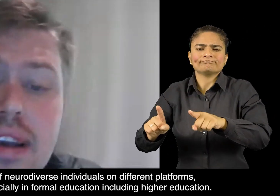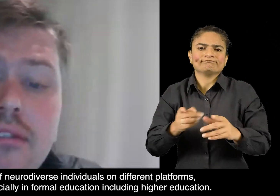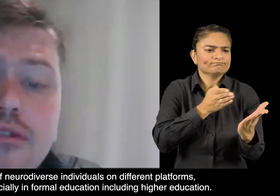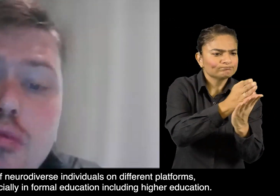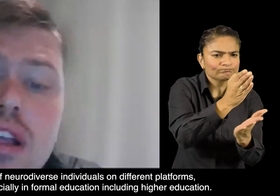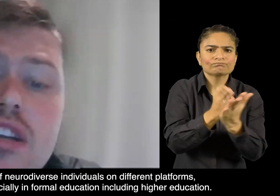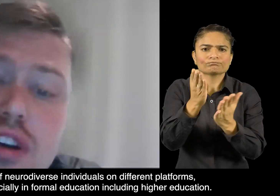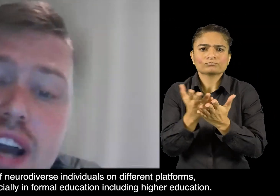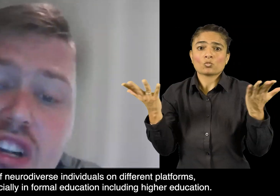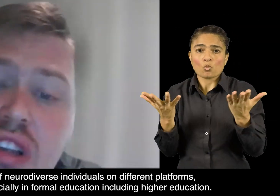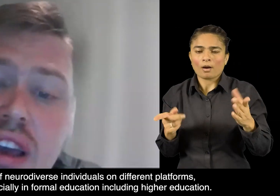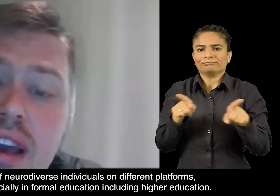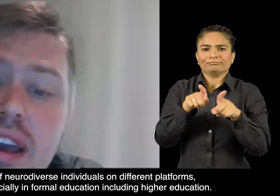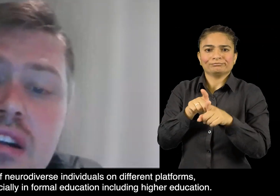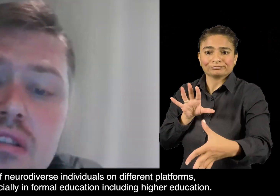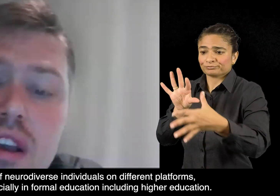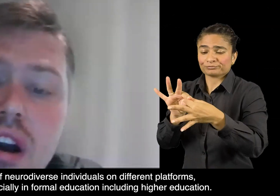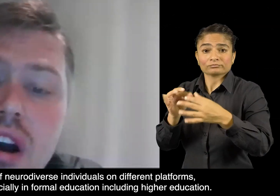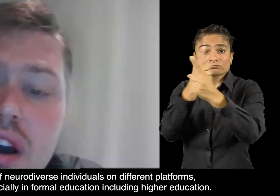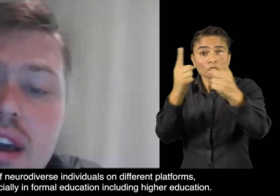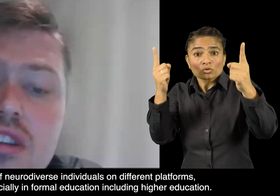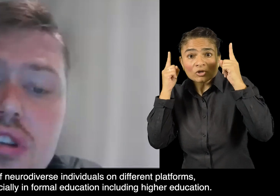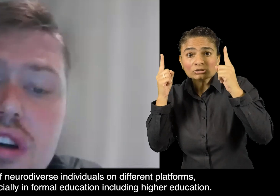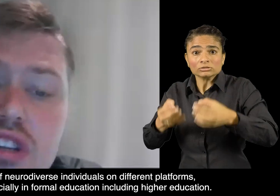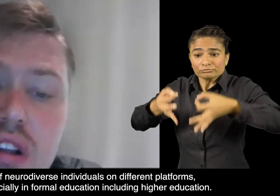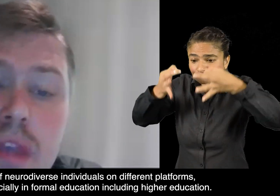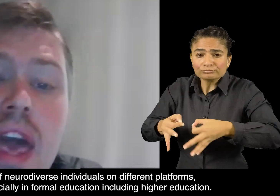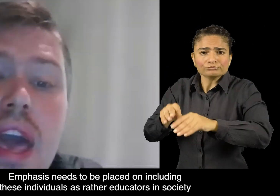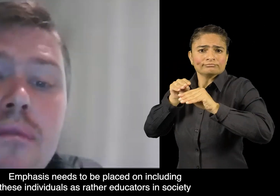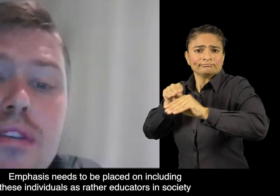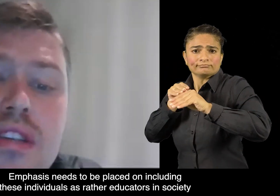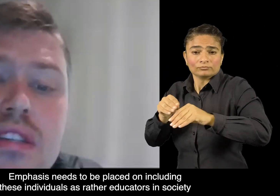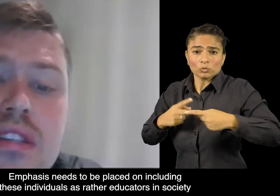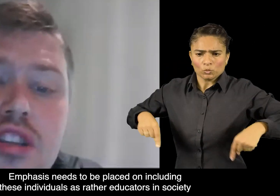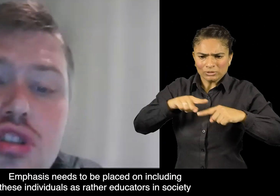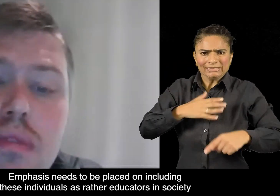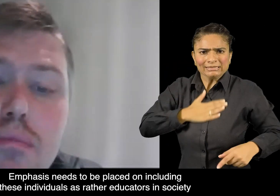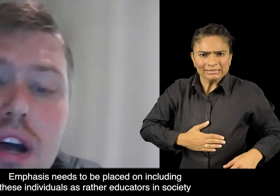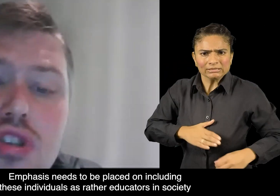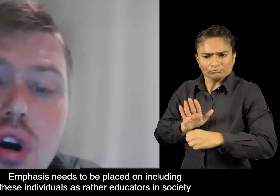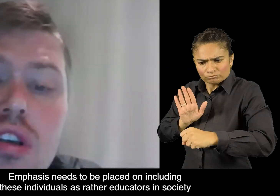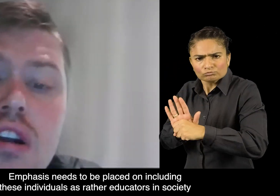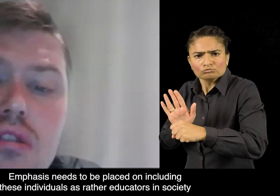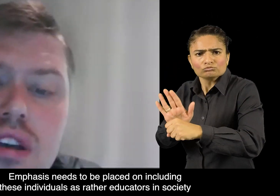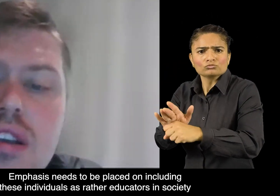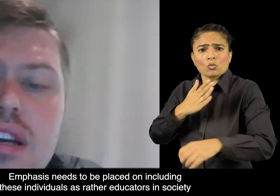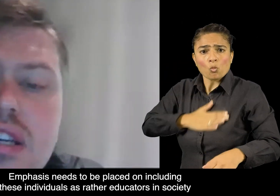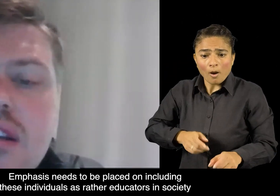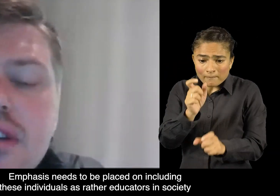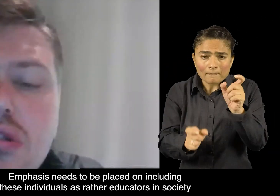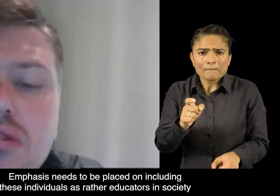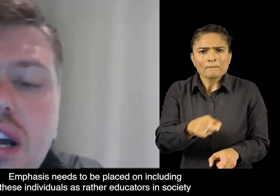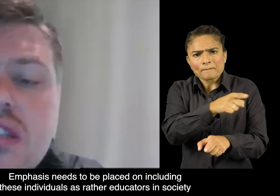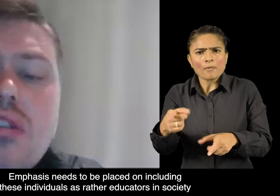especially in formal education, including higher education. Emphasis needs to be placed on including